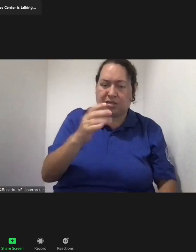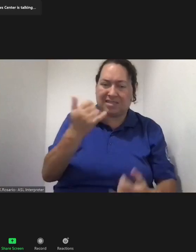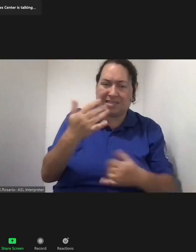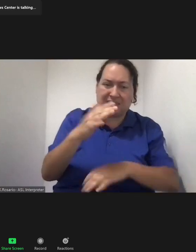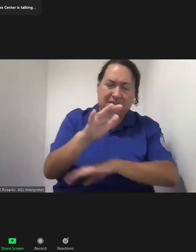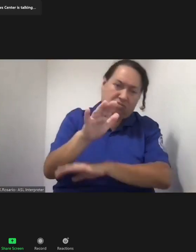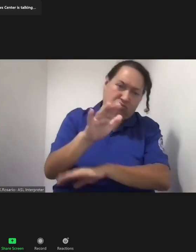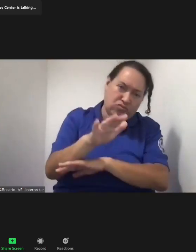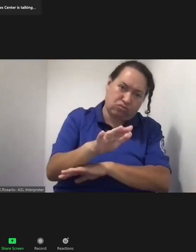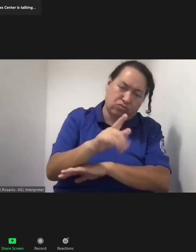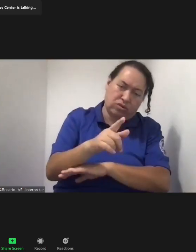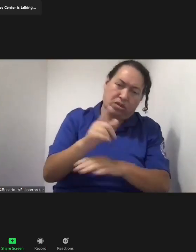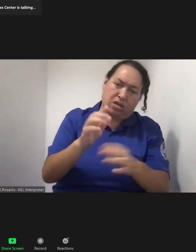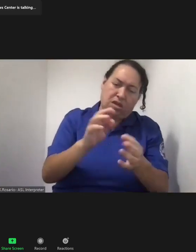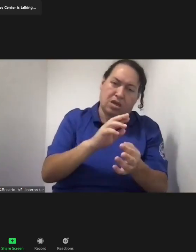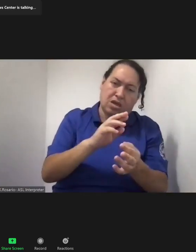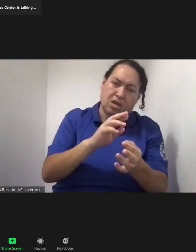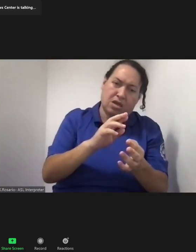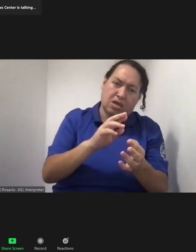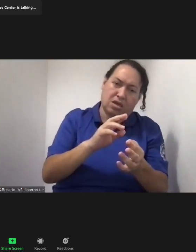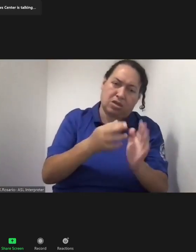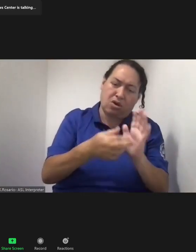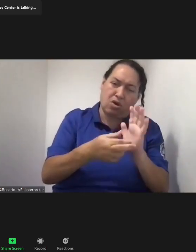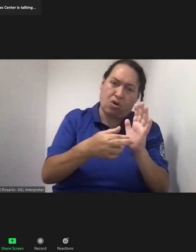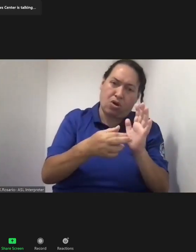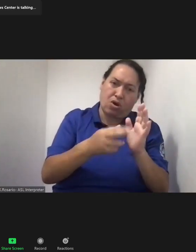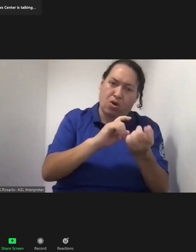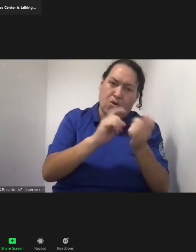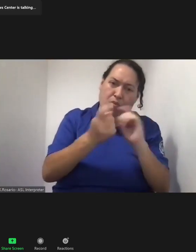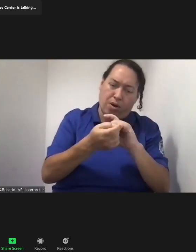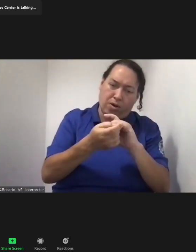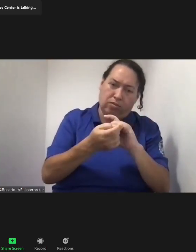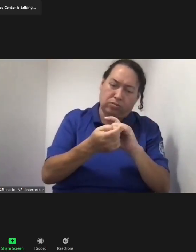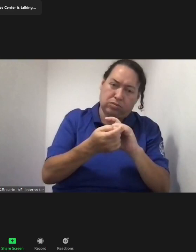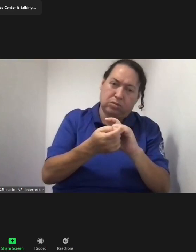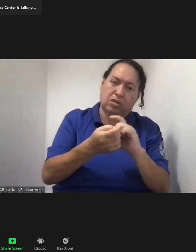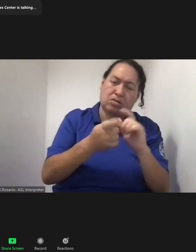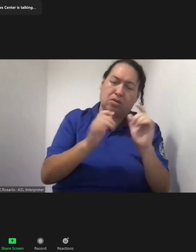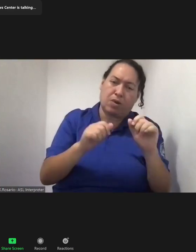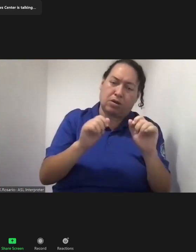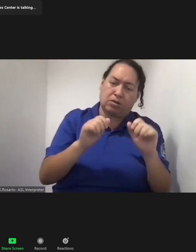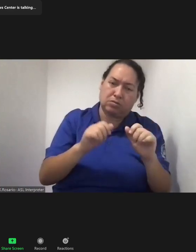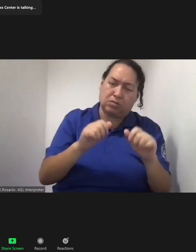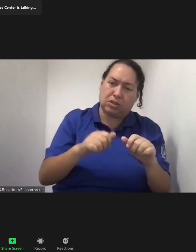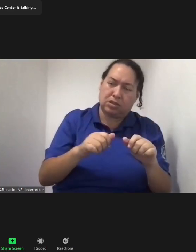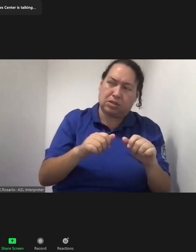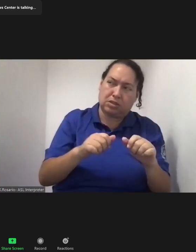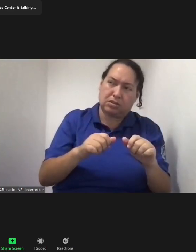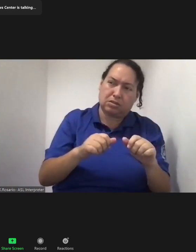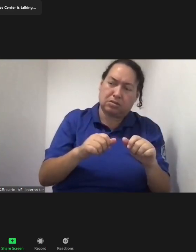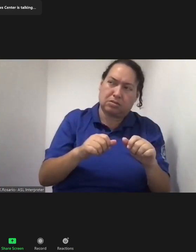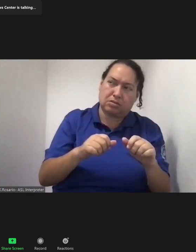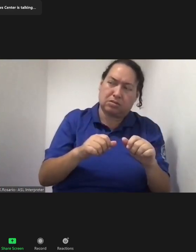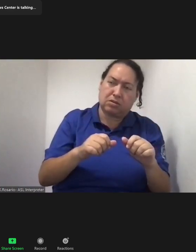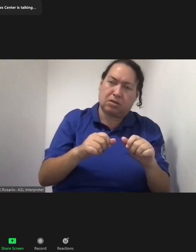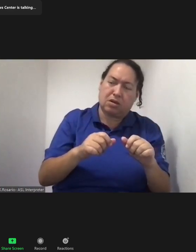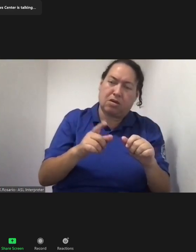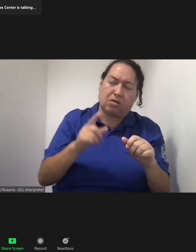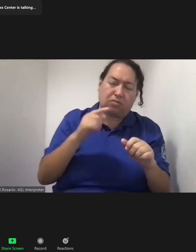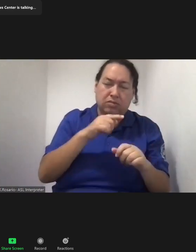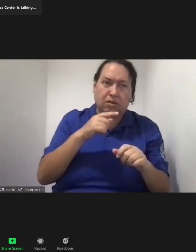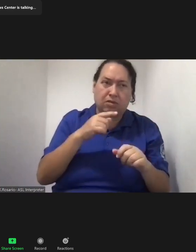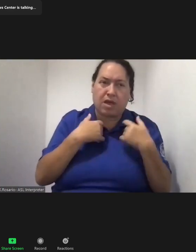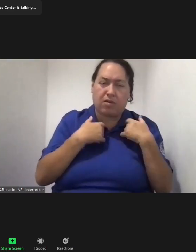they revived the talks about the possibility of of them subsidizing